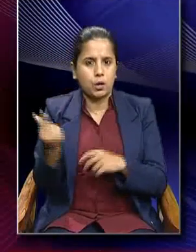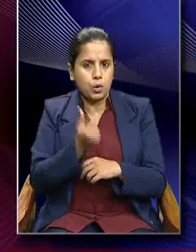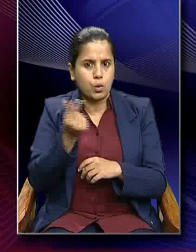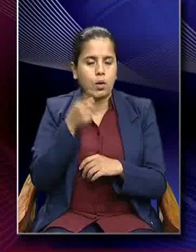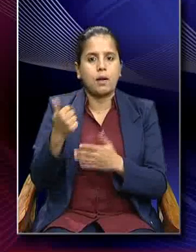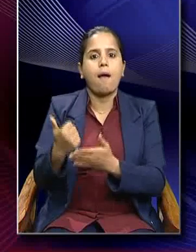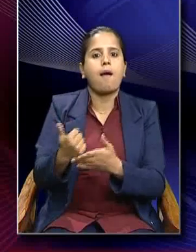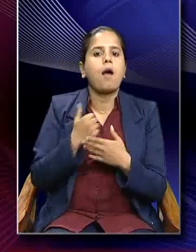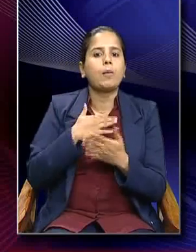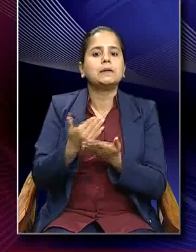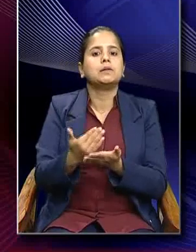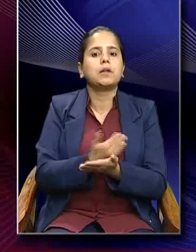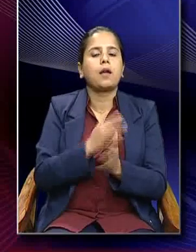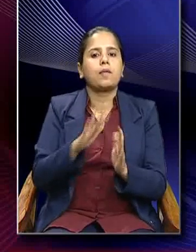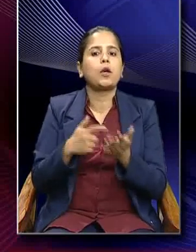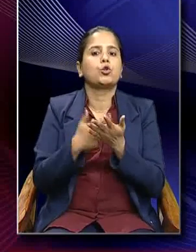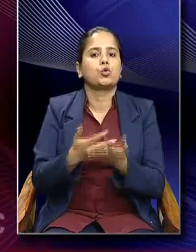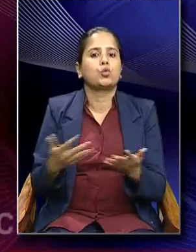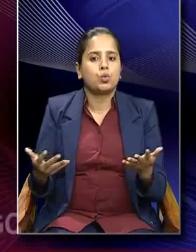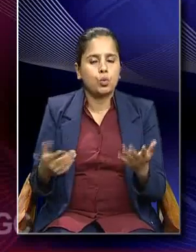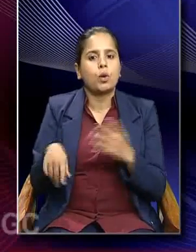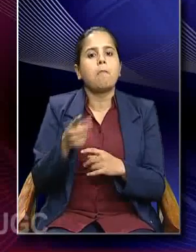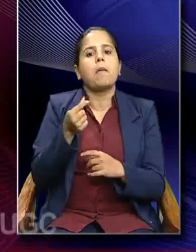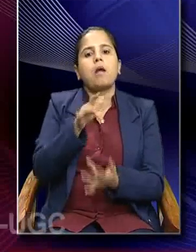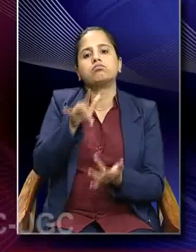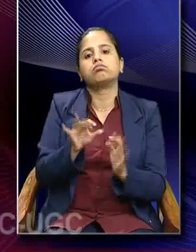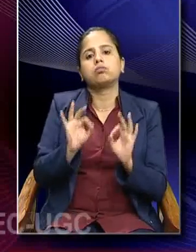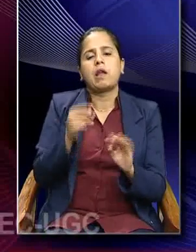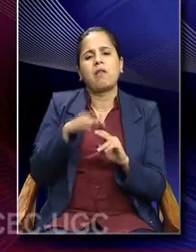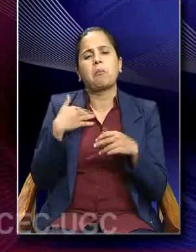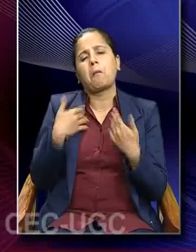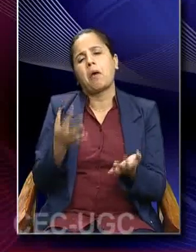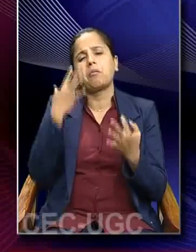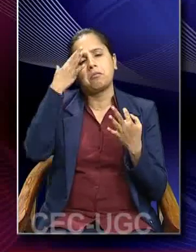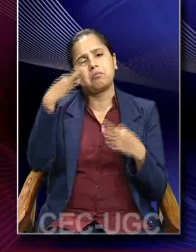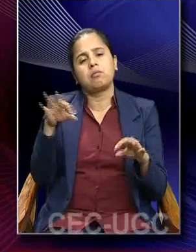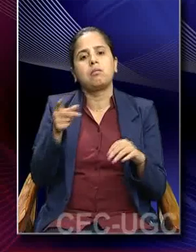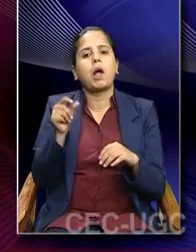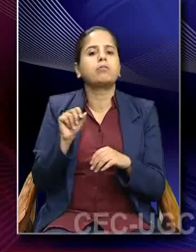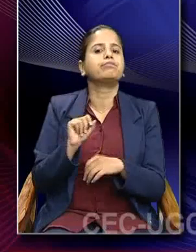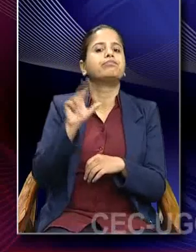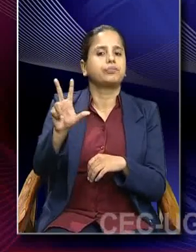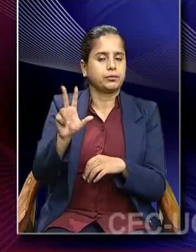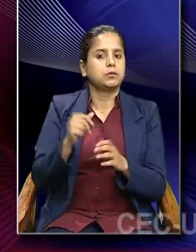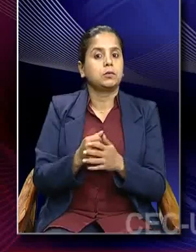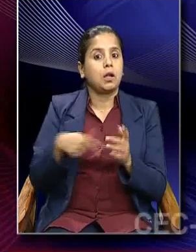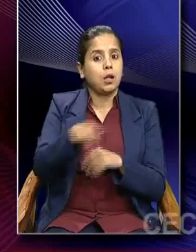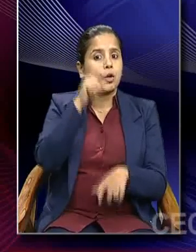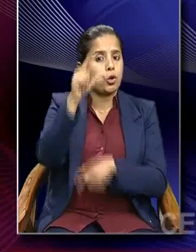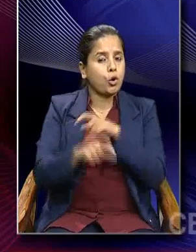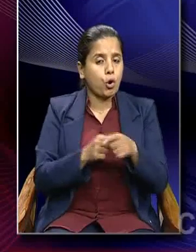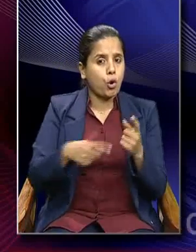help us save energy and make it more affordable. So energy affordability incorporates